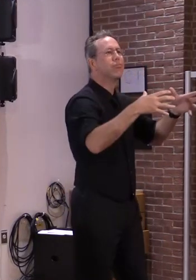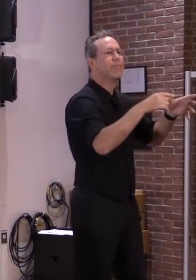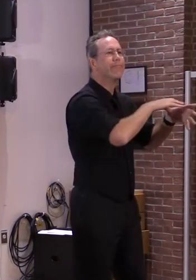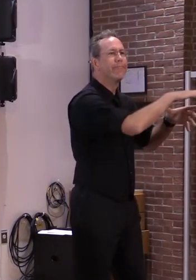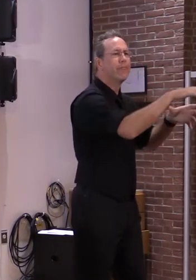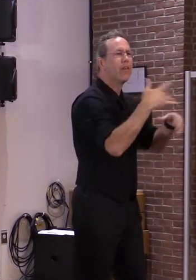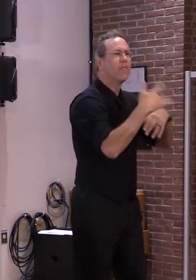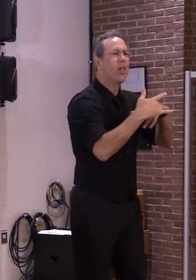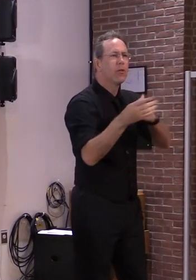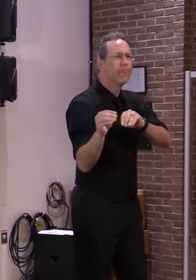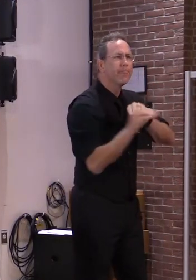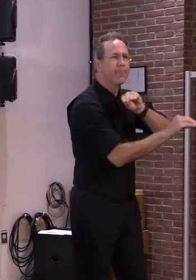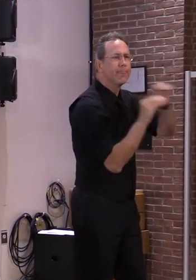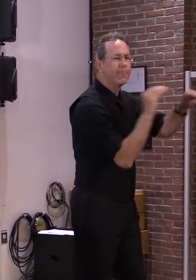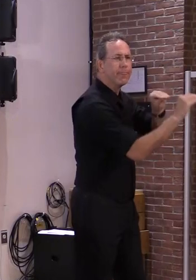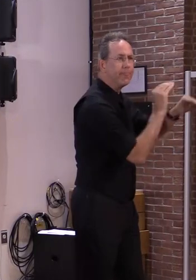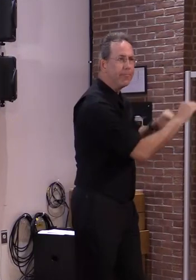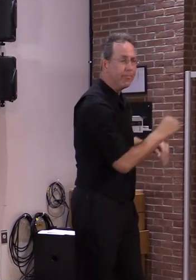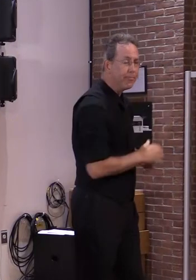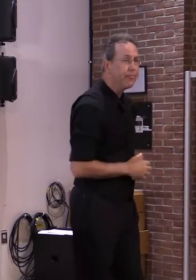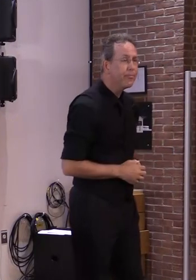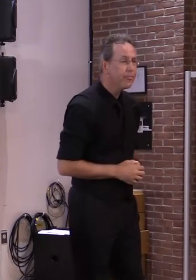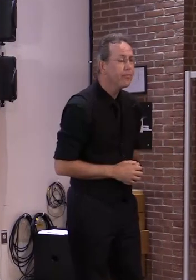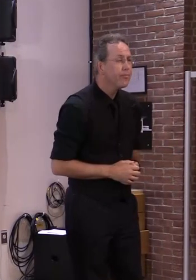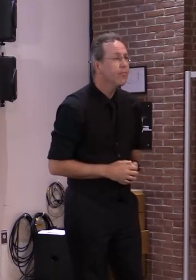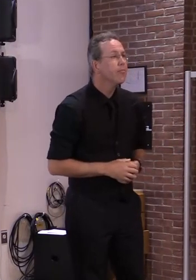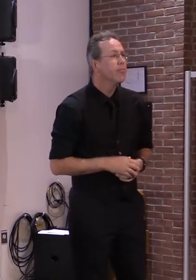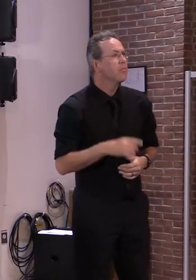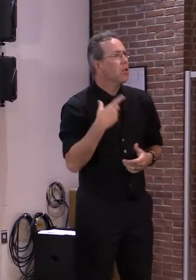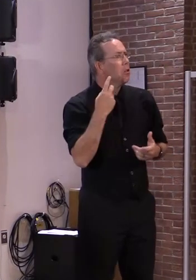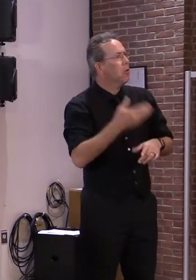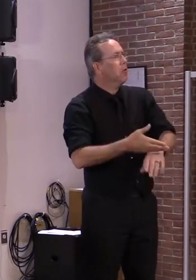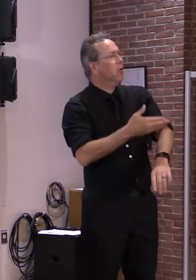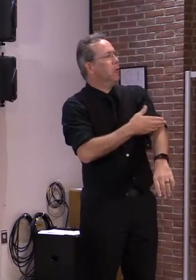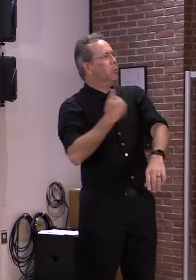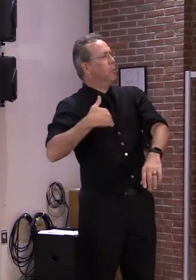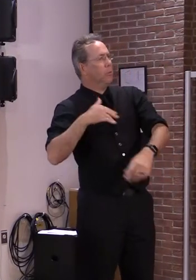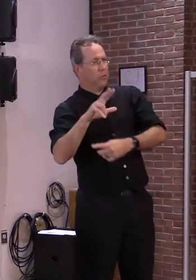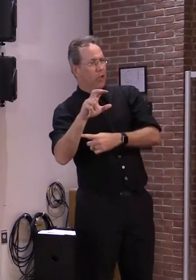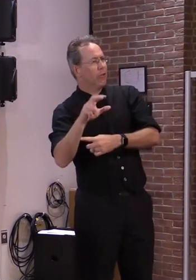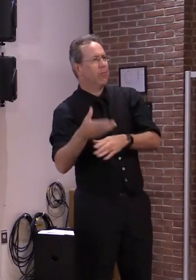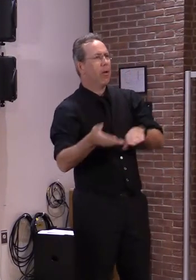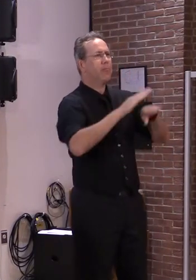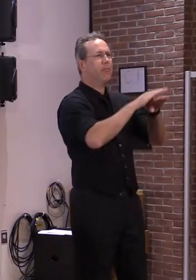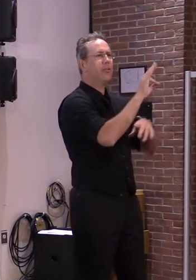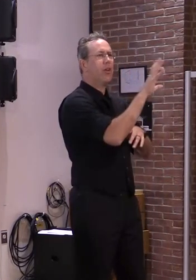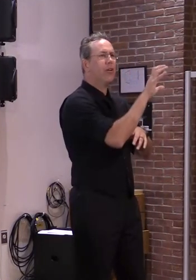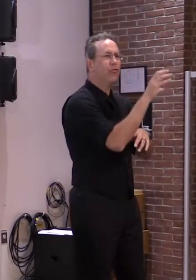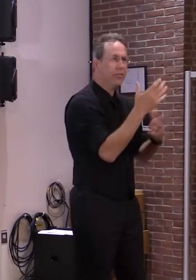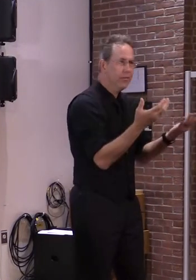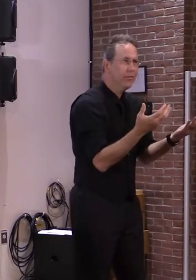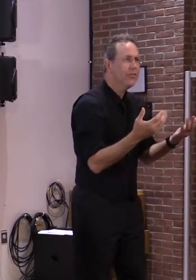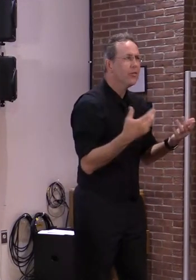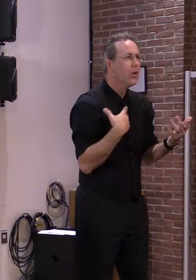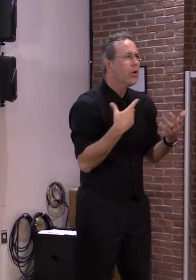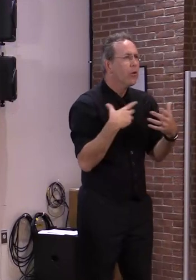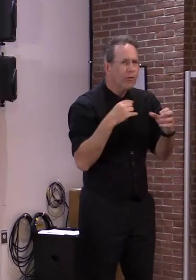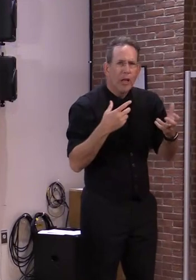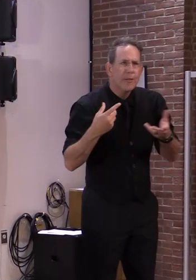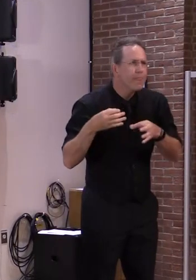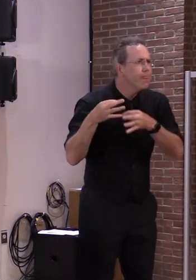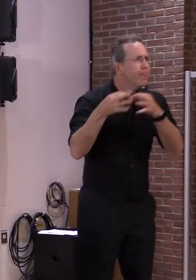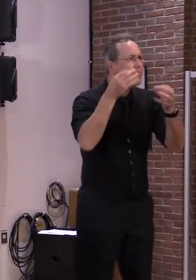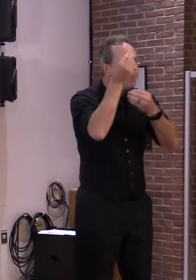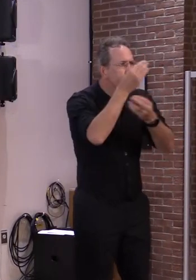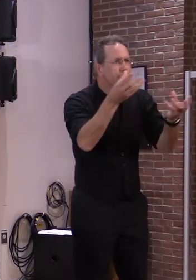I think we've done a fairly good job. We'll defend what we've done in court, and we'll look for the